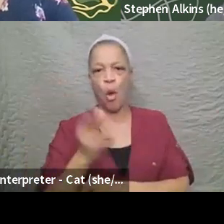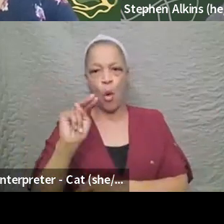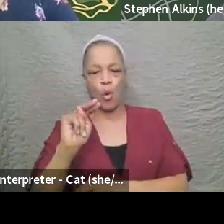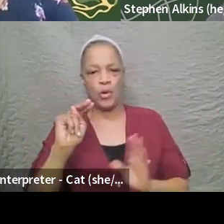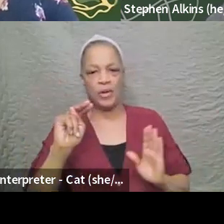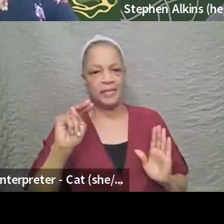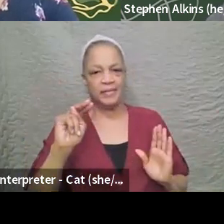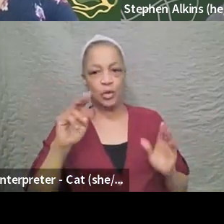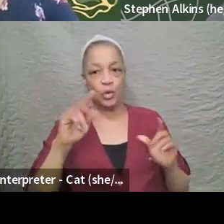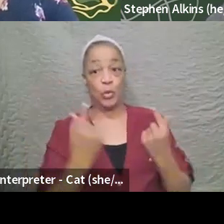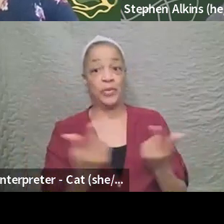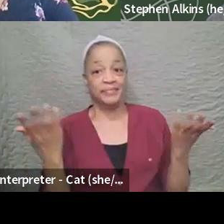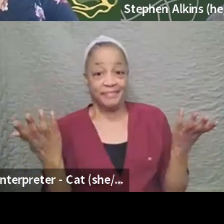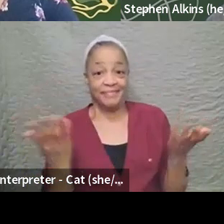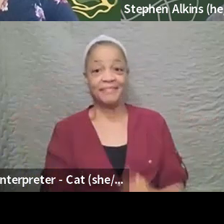group.